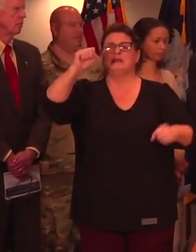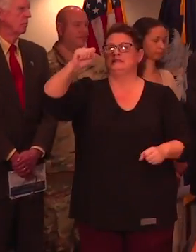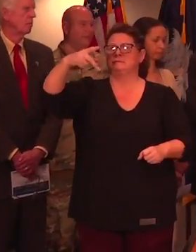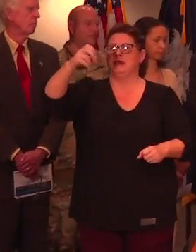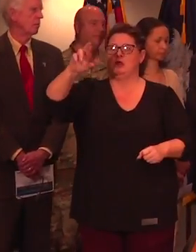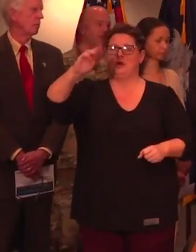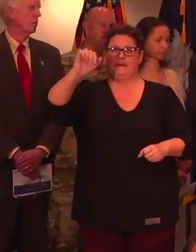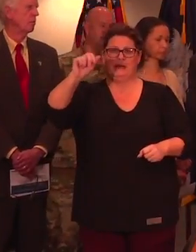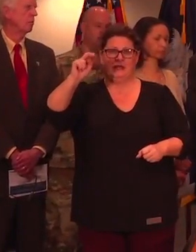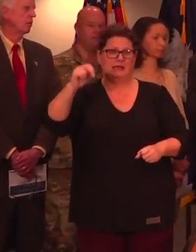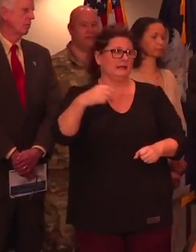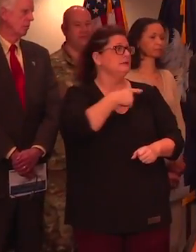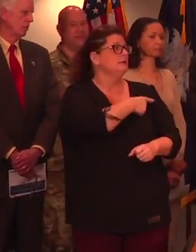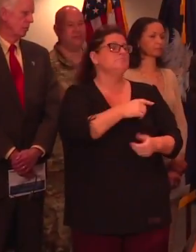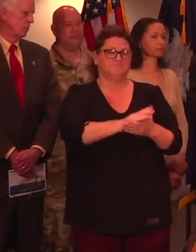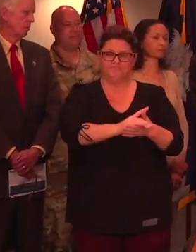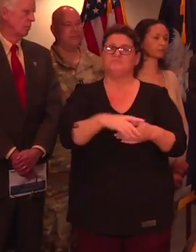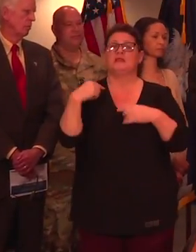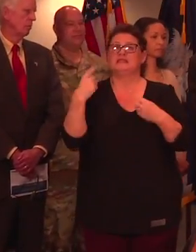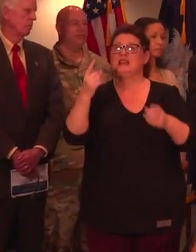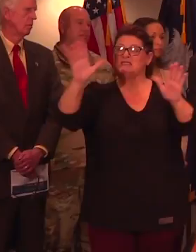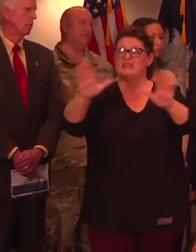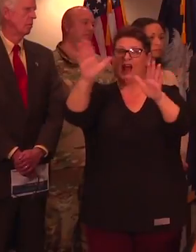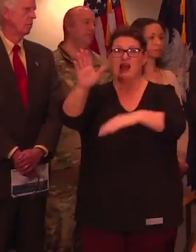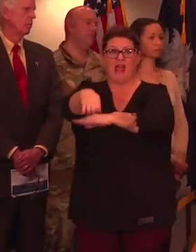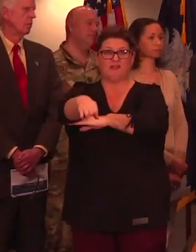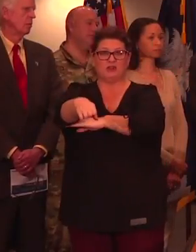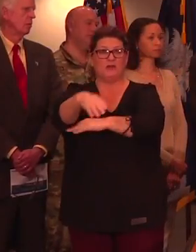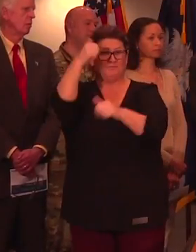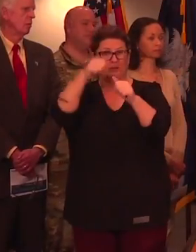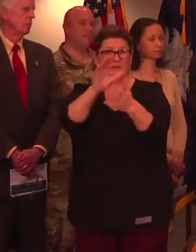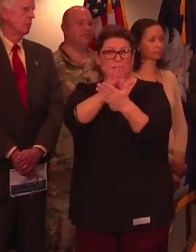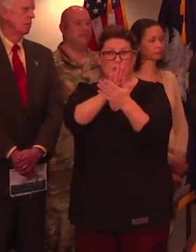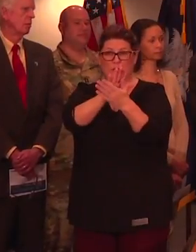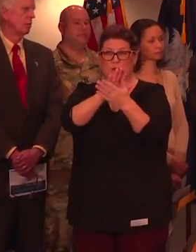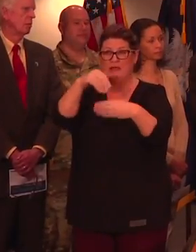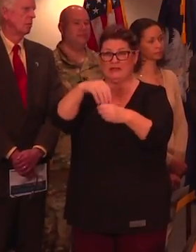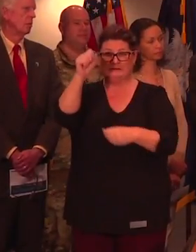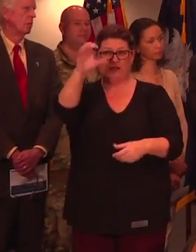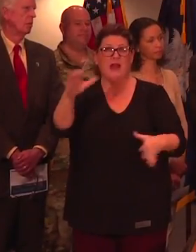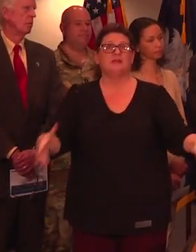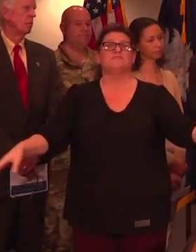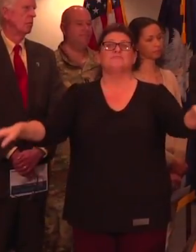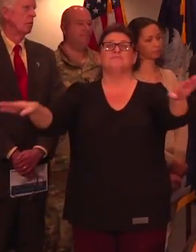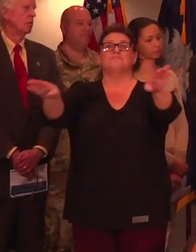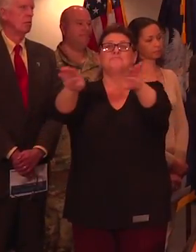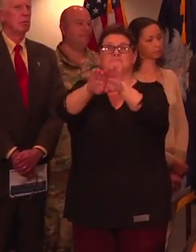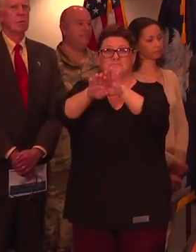Thank you, Governor. Since the governor made his announcement Sunday afternoon that all schools in South Carolina would be